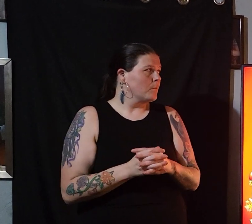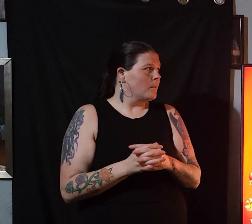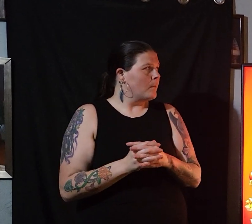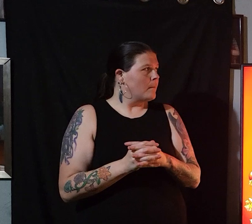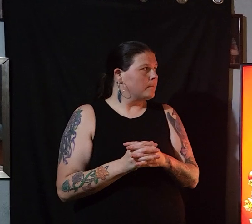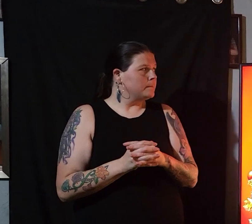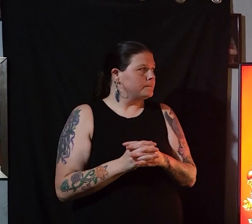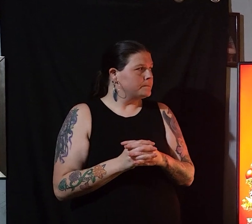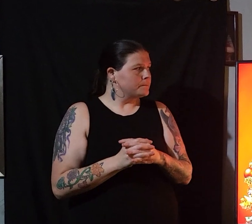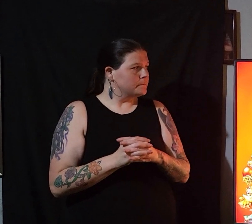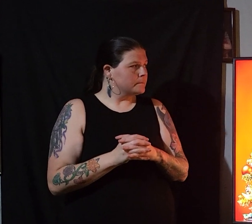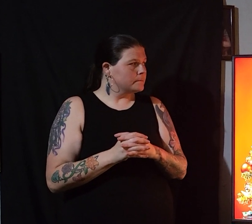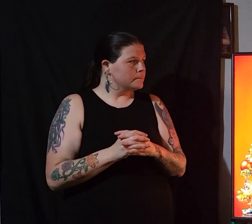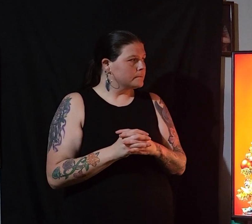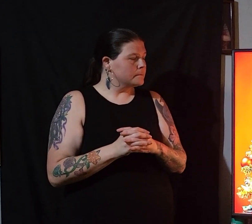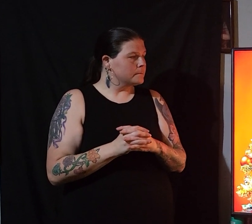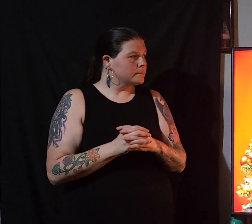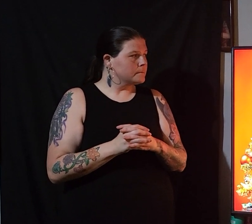holidays.